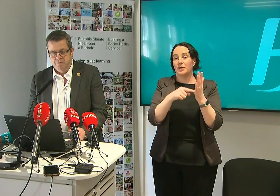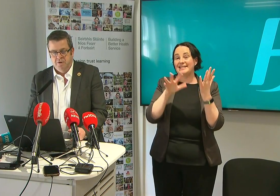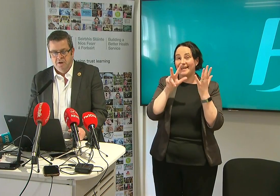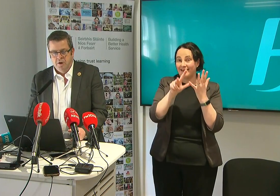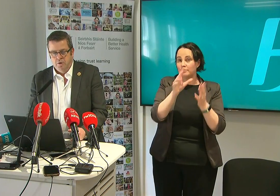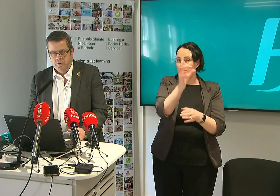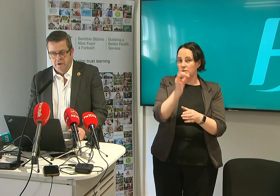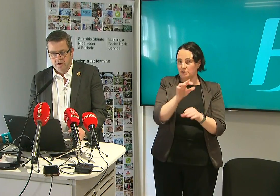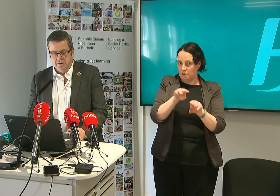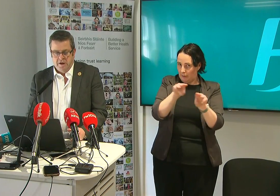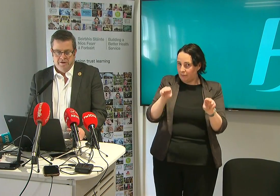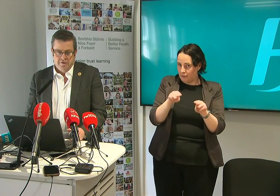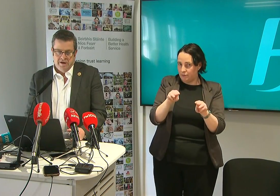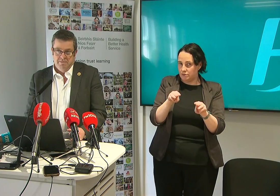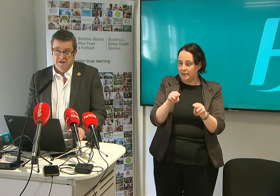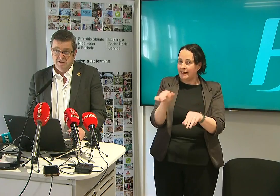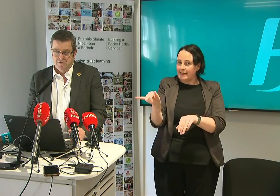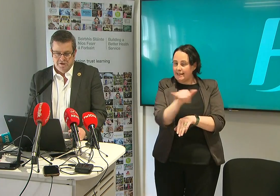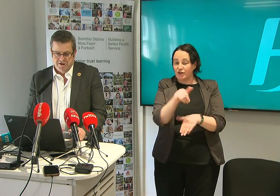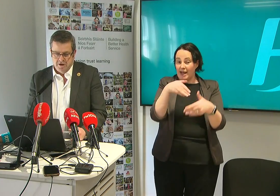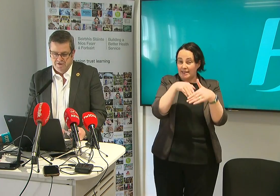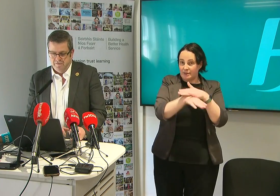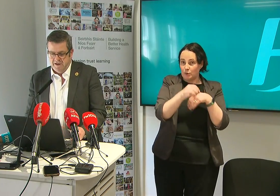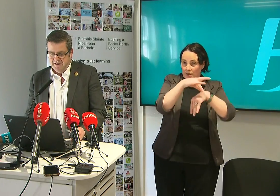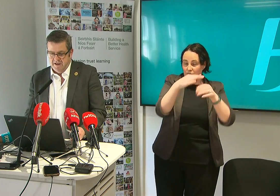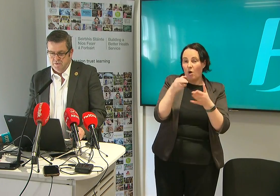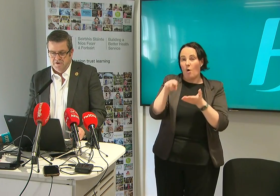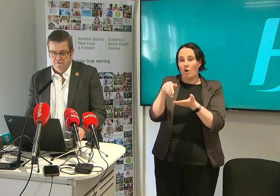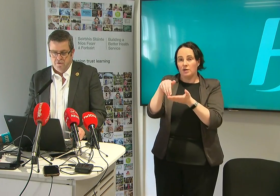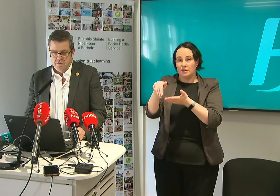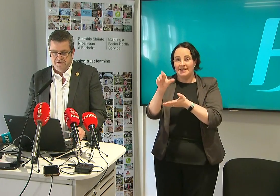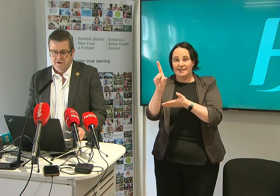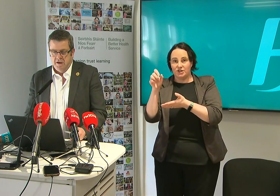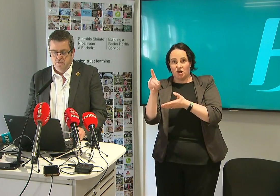95.8% of people were either admitted or discharged from the ED